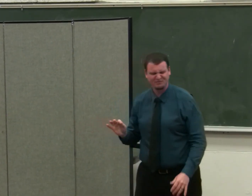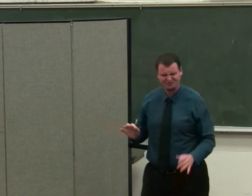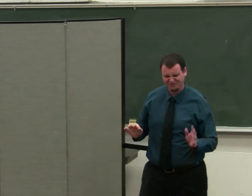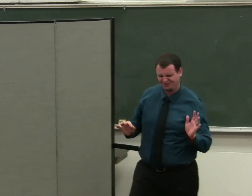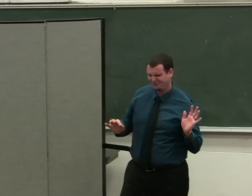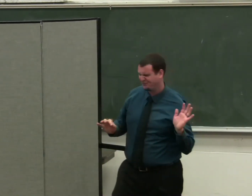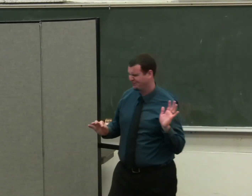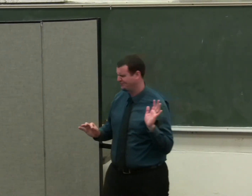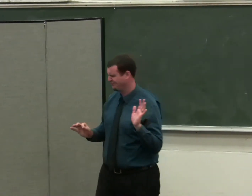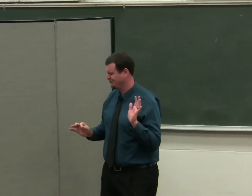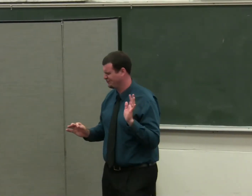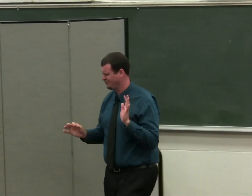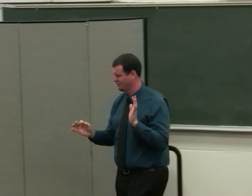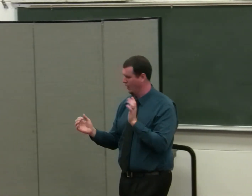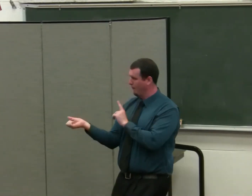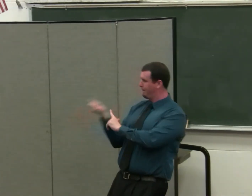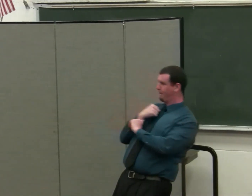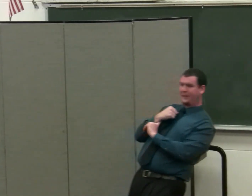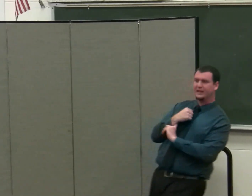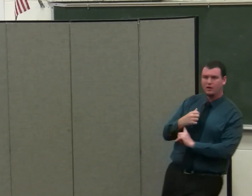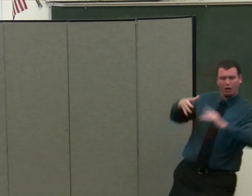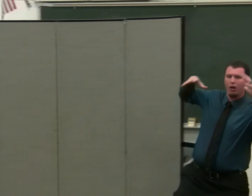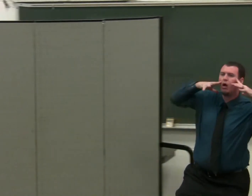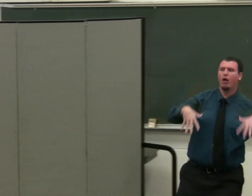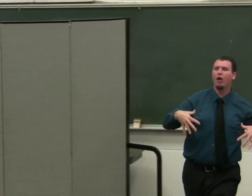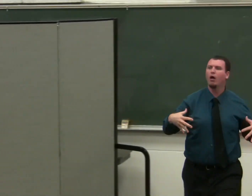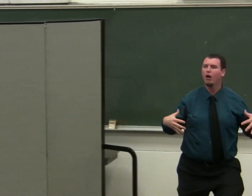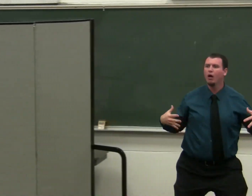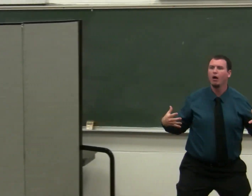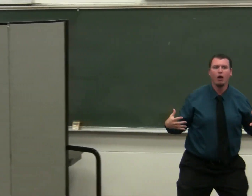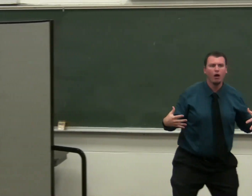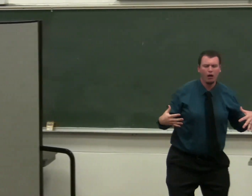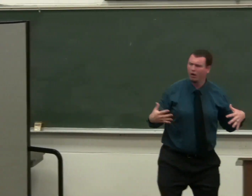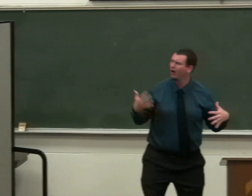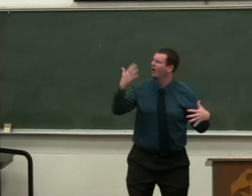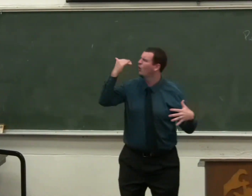city, which wasn't going to be that hard. But then they were defeated.